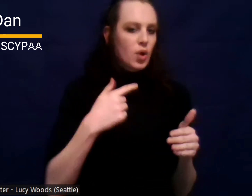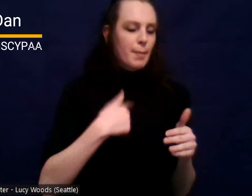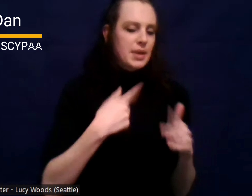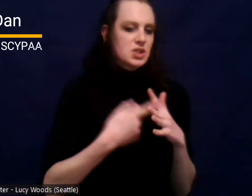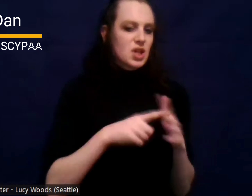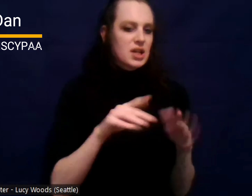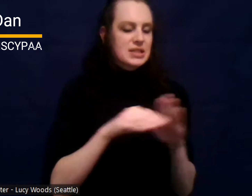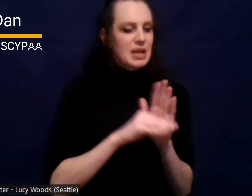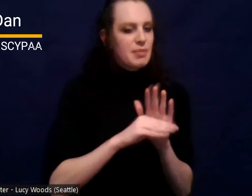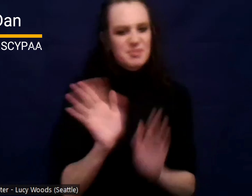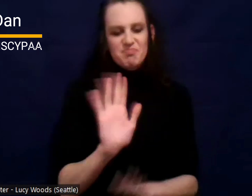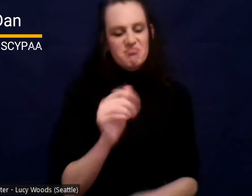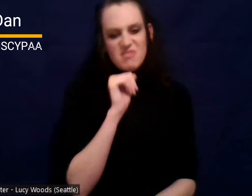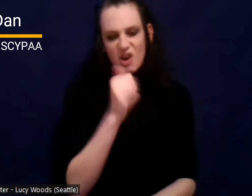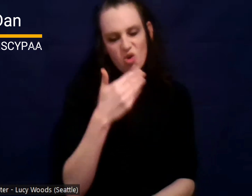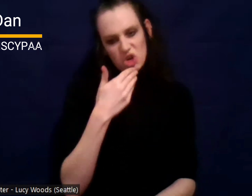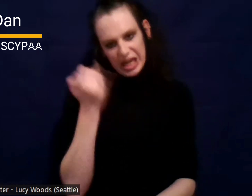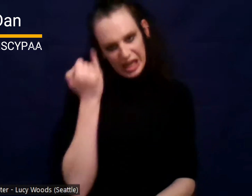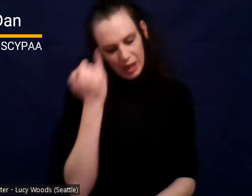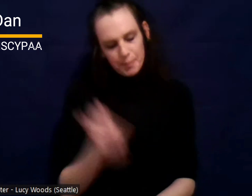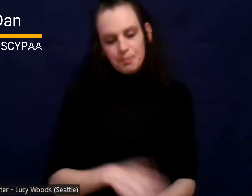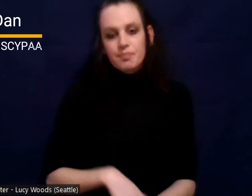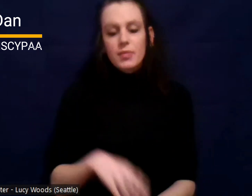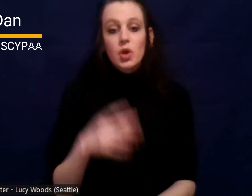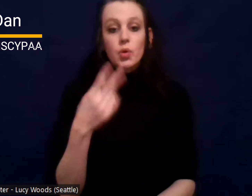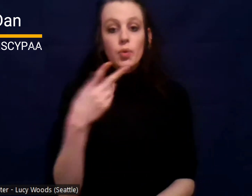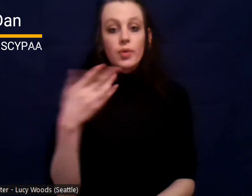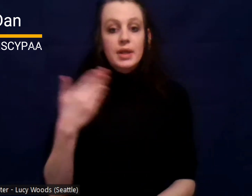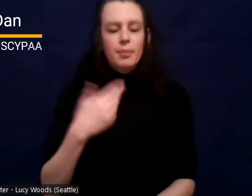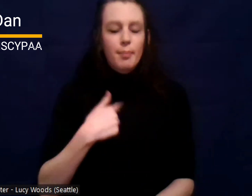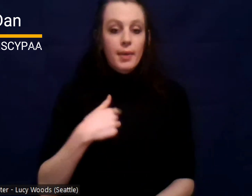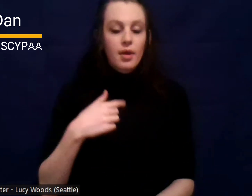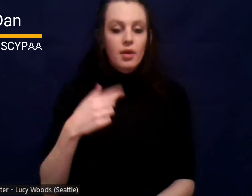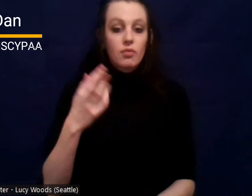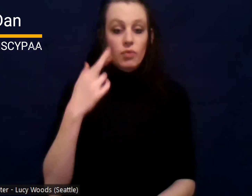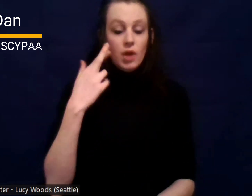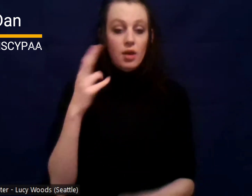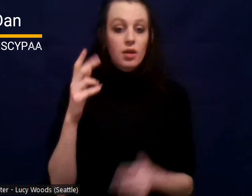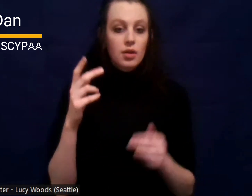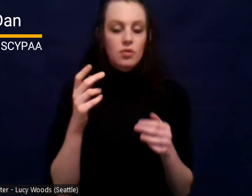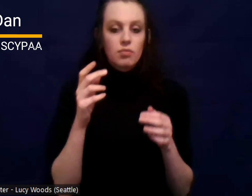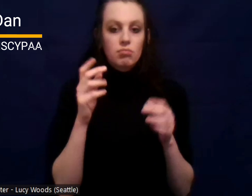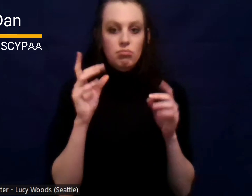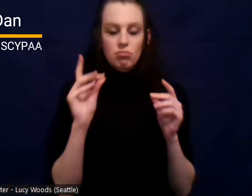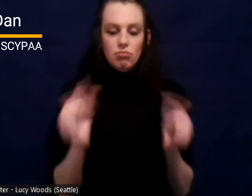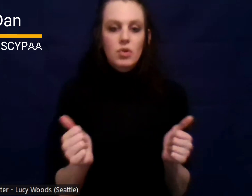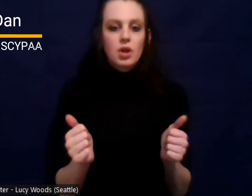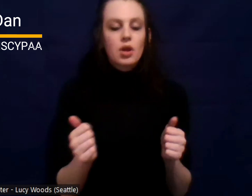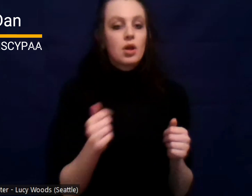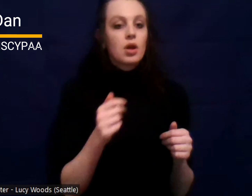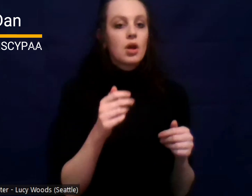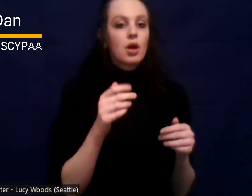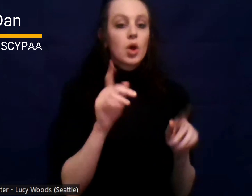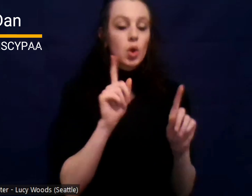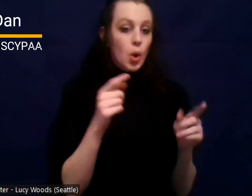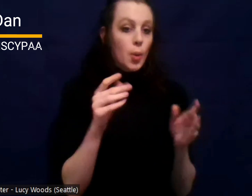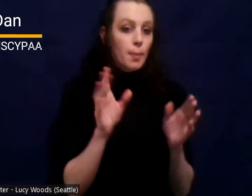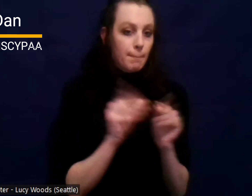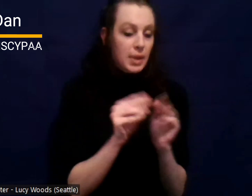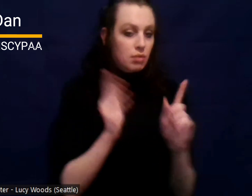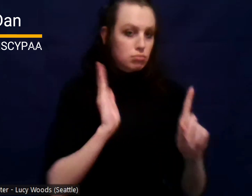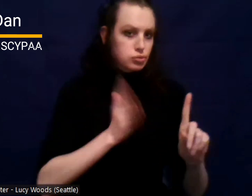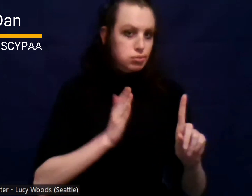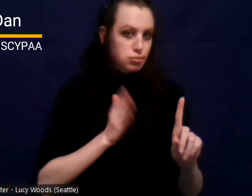picked up on right away was like regular attendance at meetings and being honest about what was going on with me.